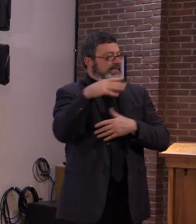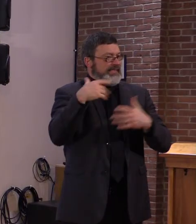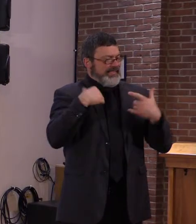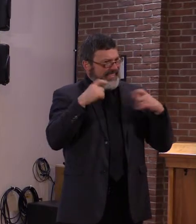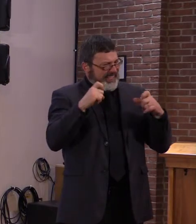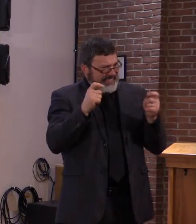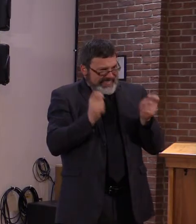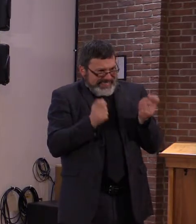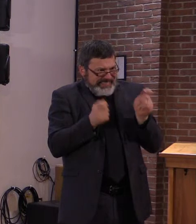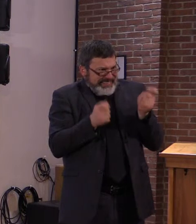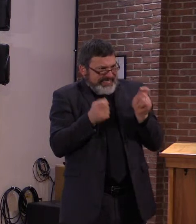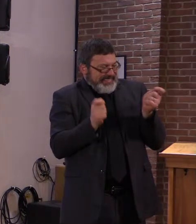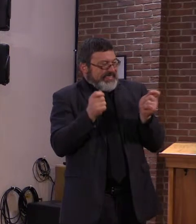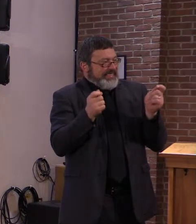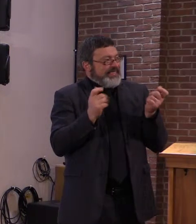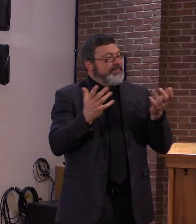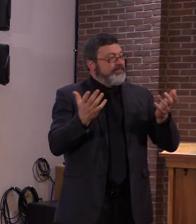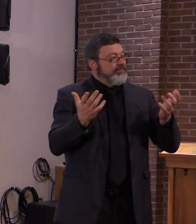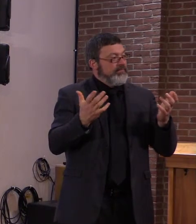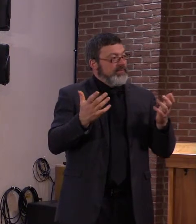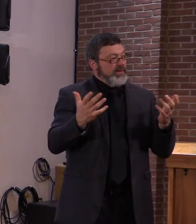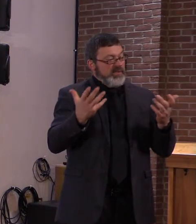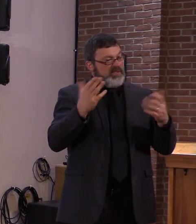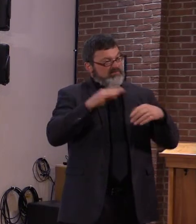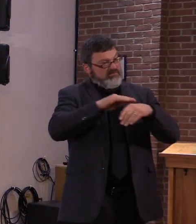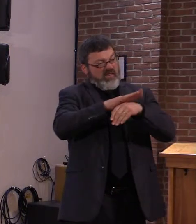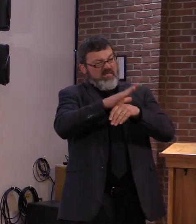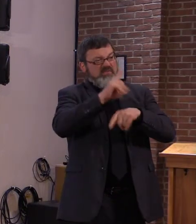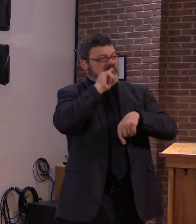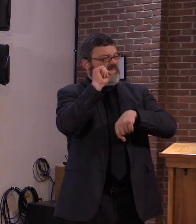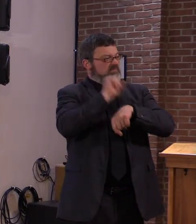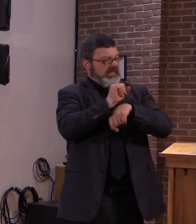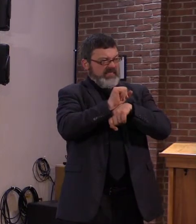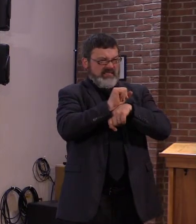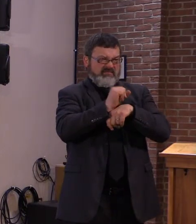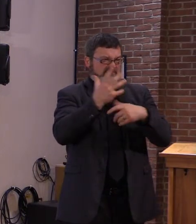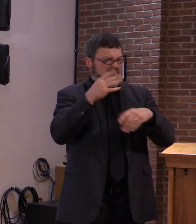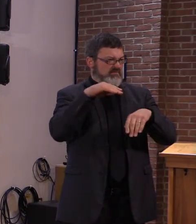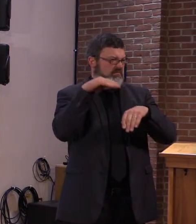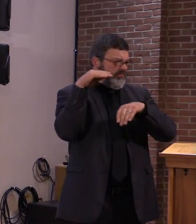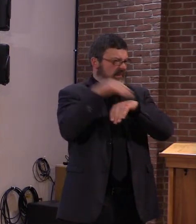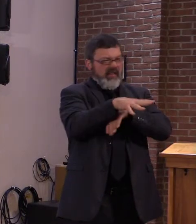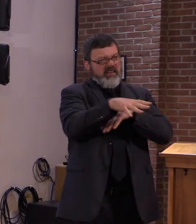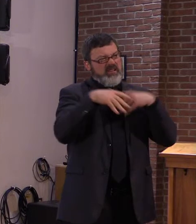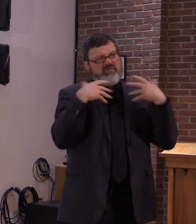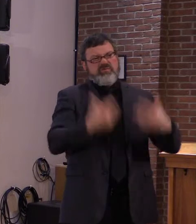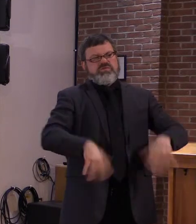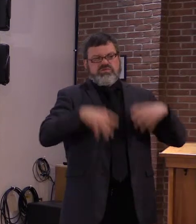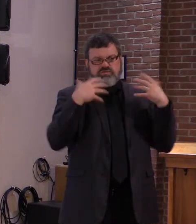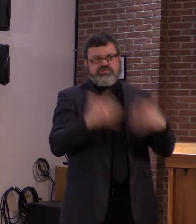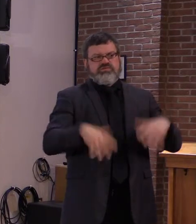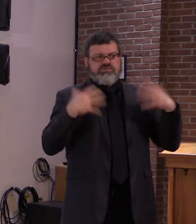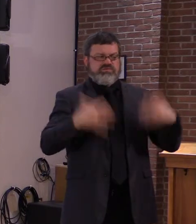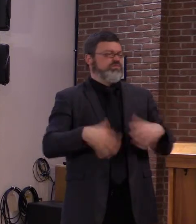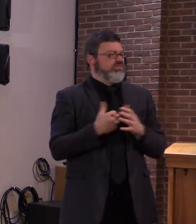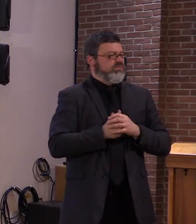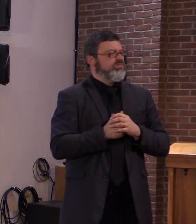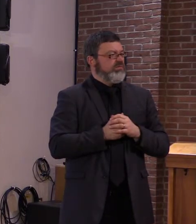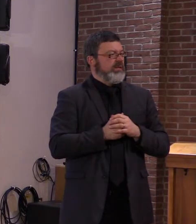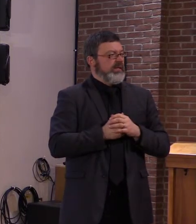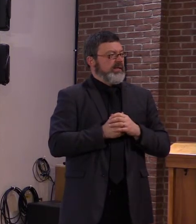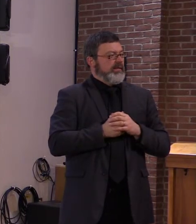state. Now, some communities are already doing this. I saw that Stowe had posted something similar